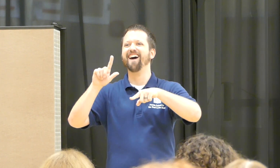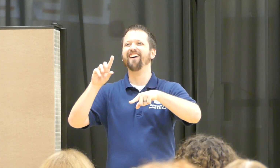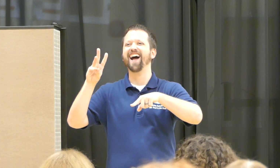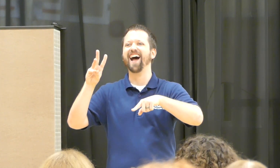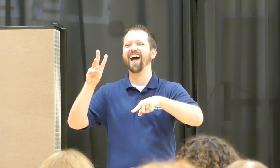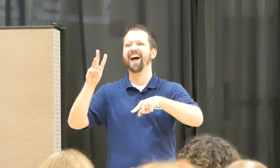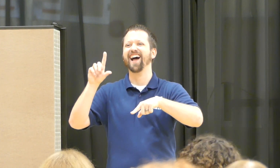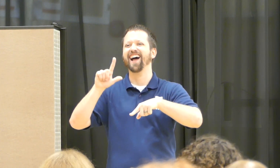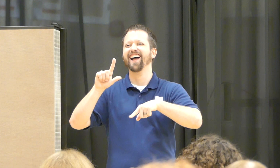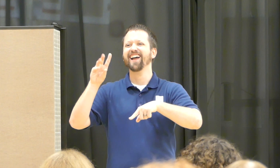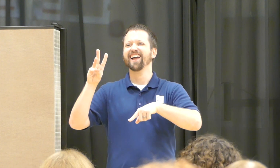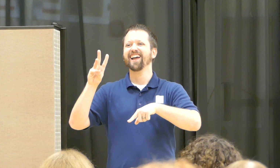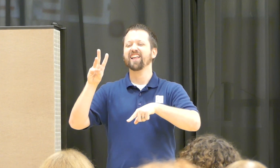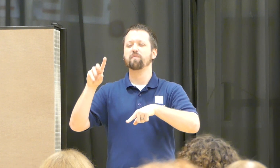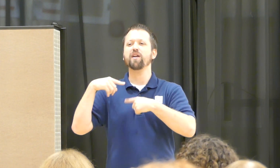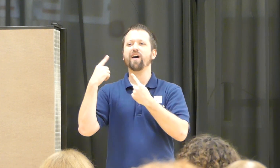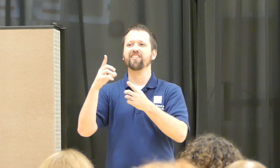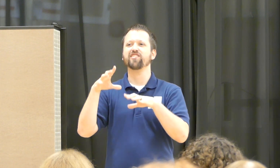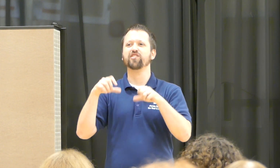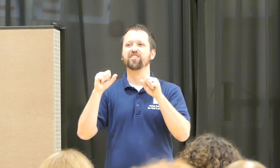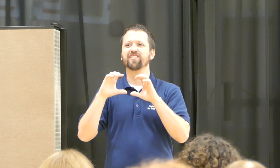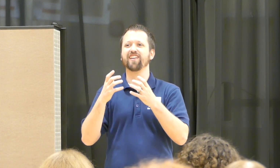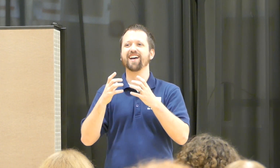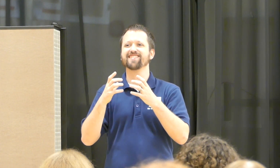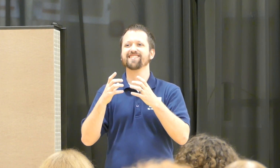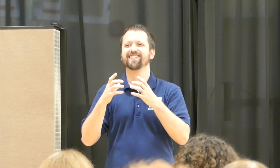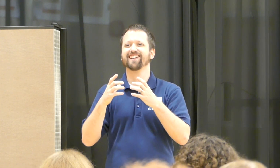No? No. It's been a while since you took this class. Yes.